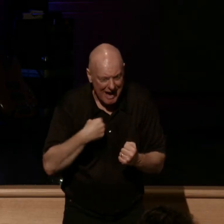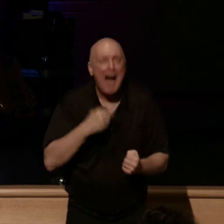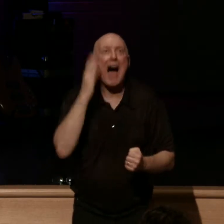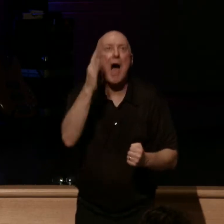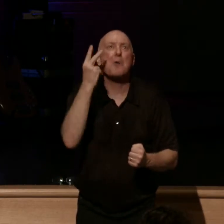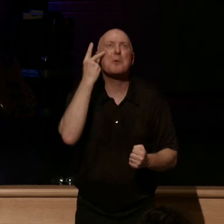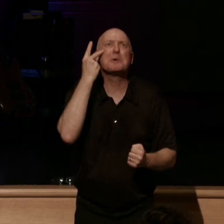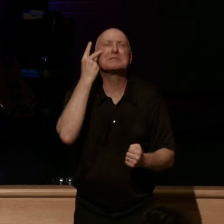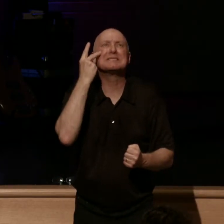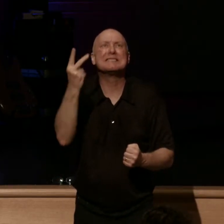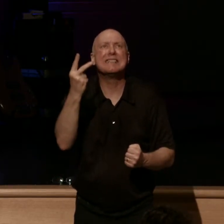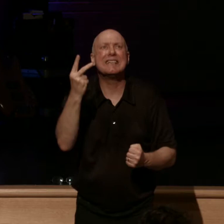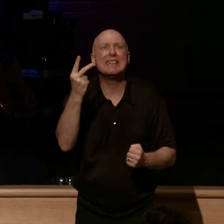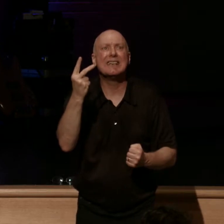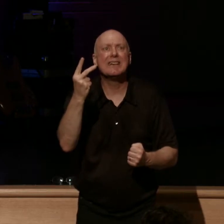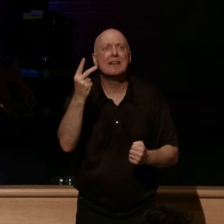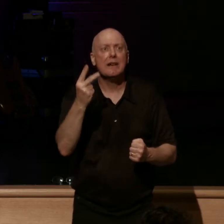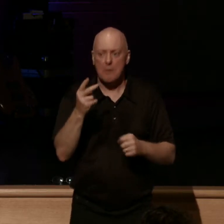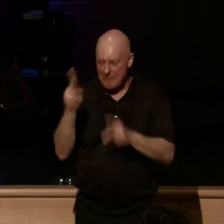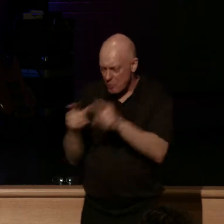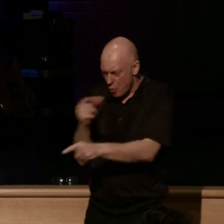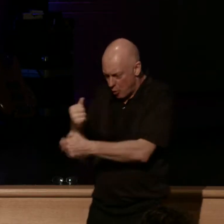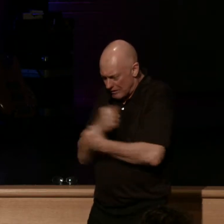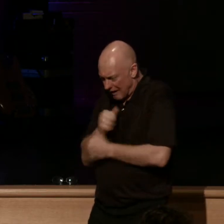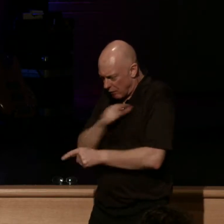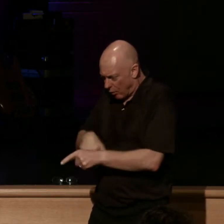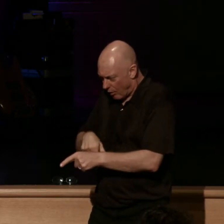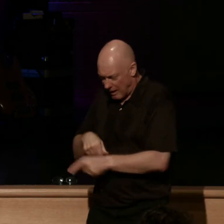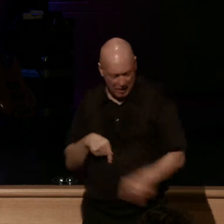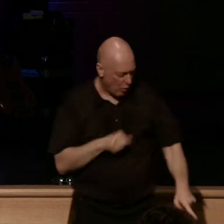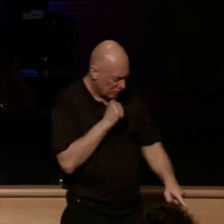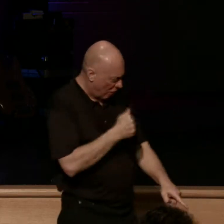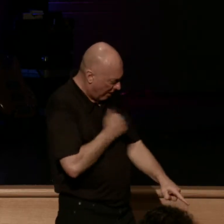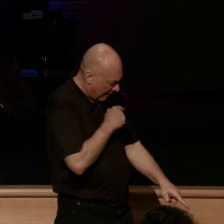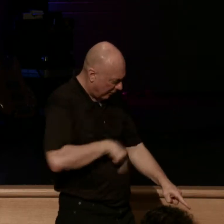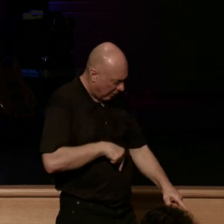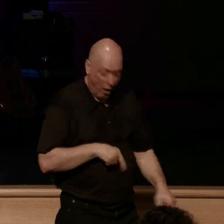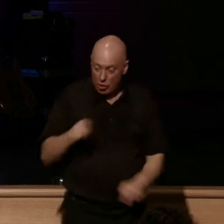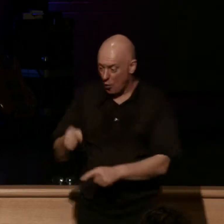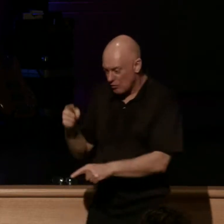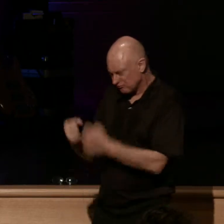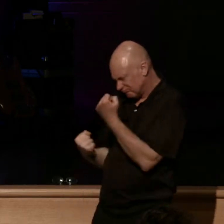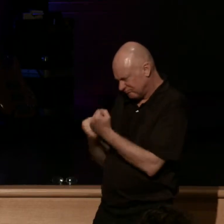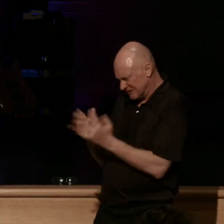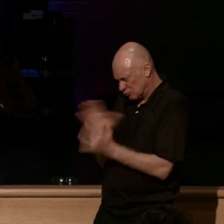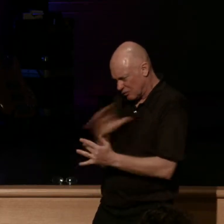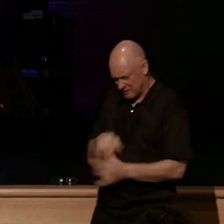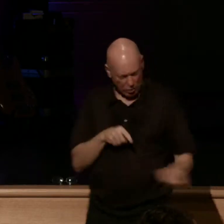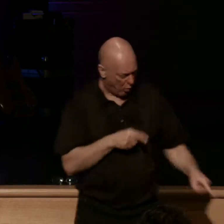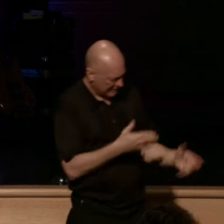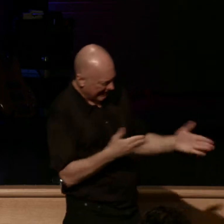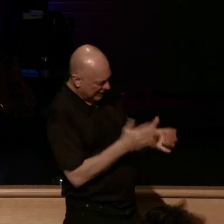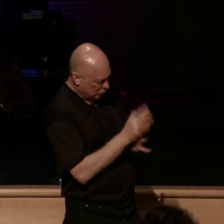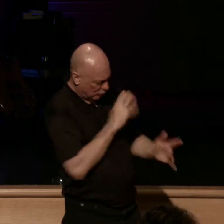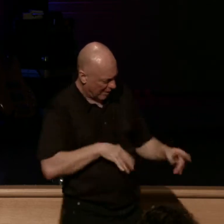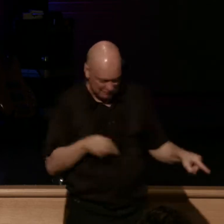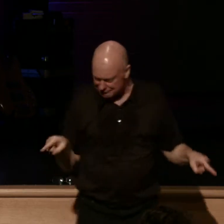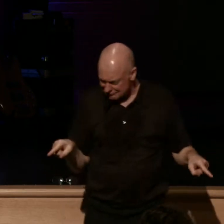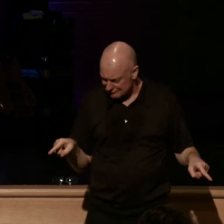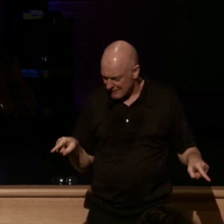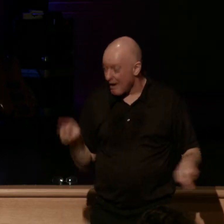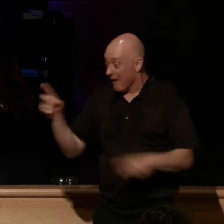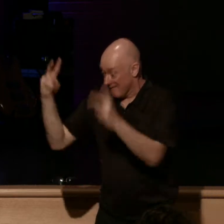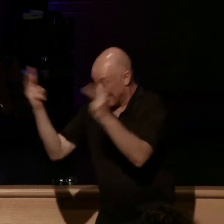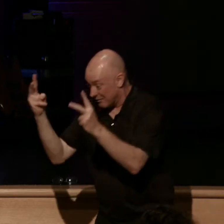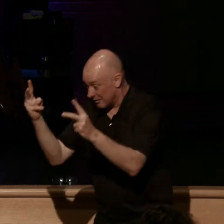going to see the distinction between those who love the Lord and those who do not. Those who are for Jesus Christ and those who are against him. Those who are given